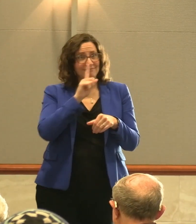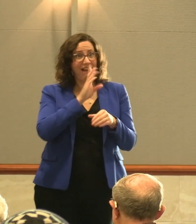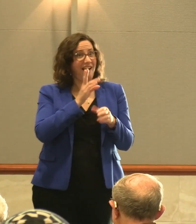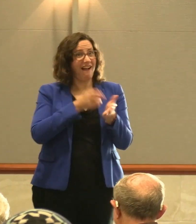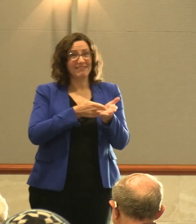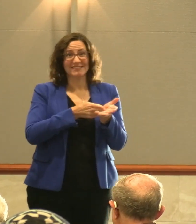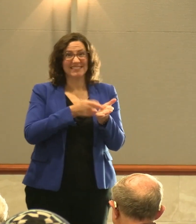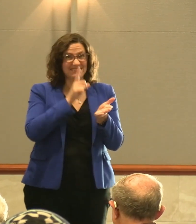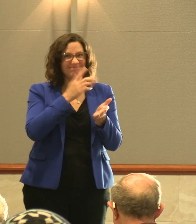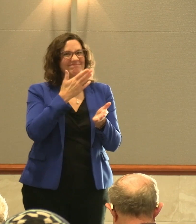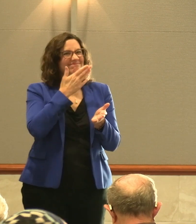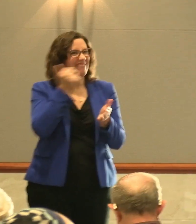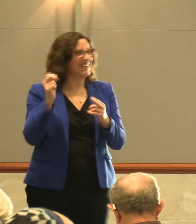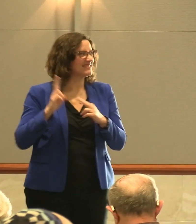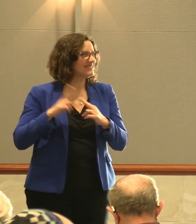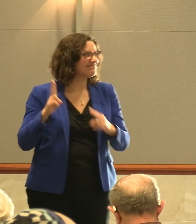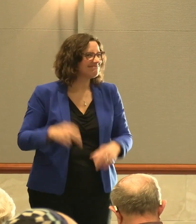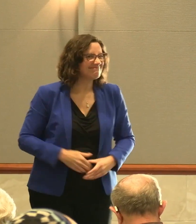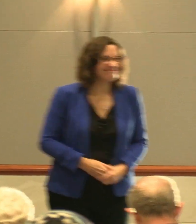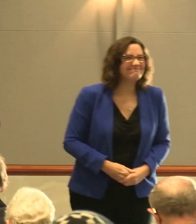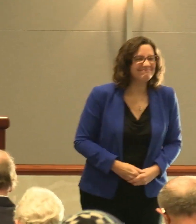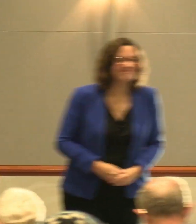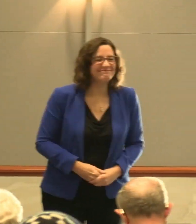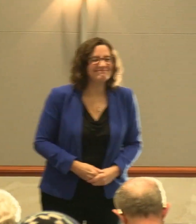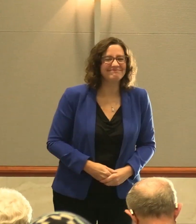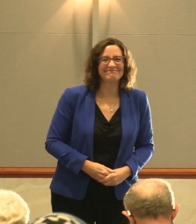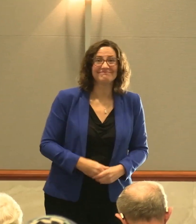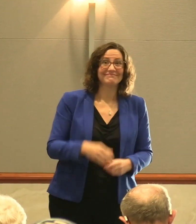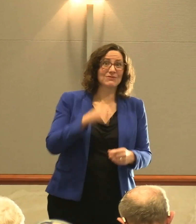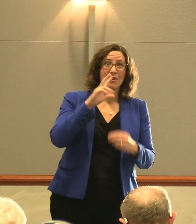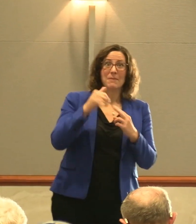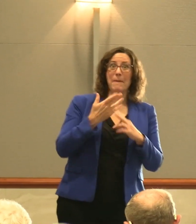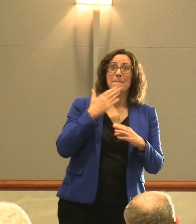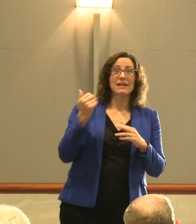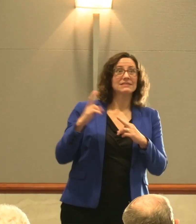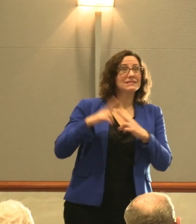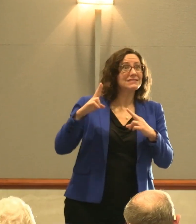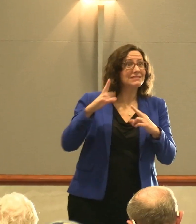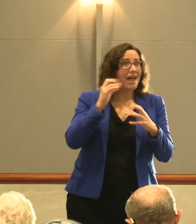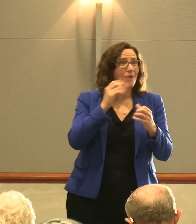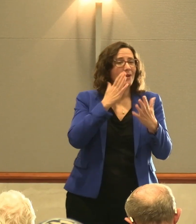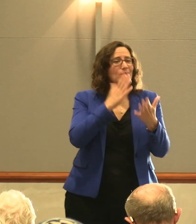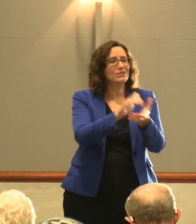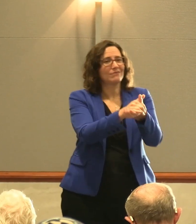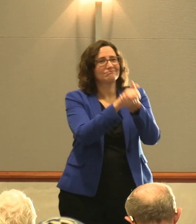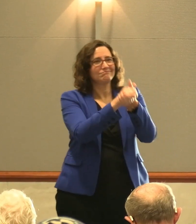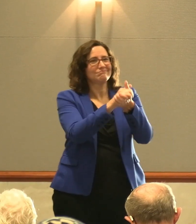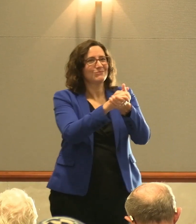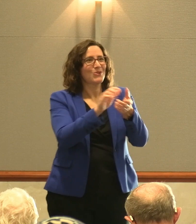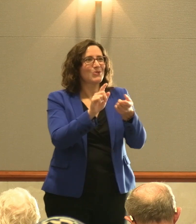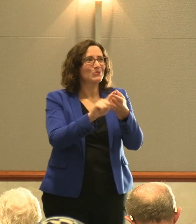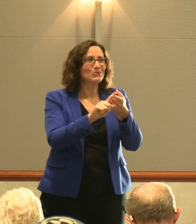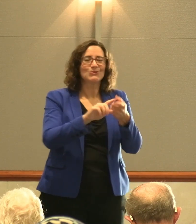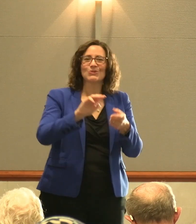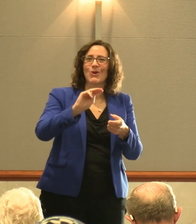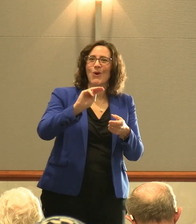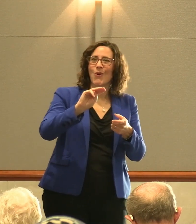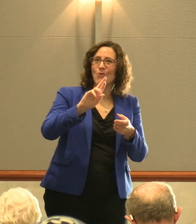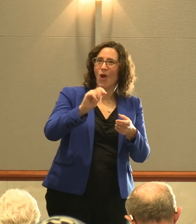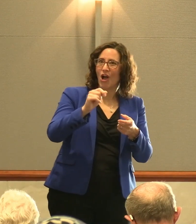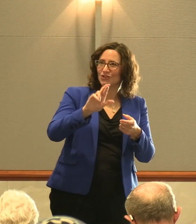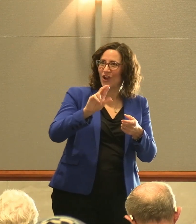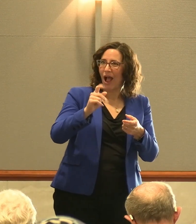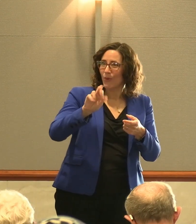the best in the business. Speaking of the best in the business, I want to wish Mazal Tov to Ron Halber on the graduation of his